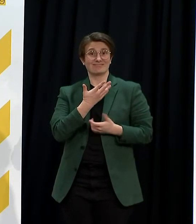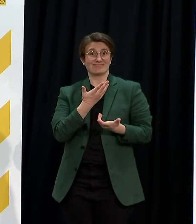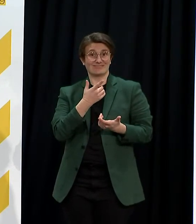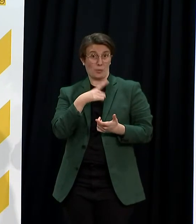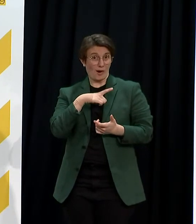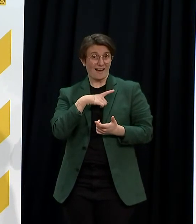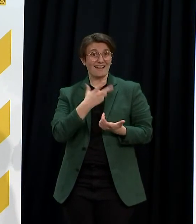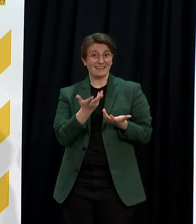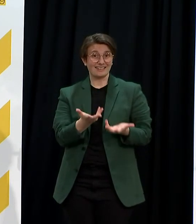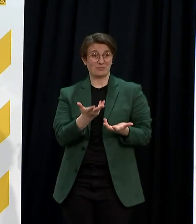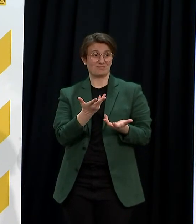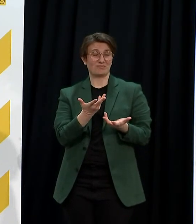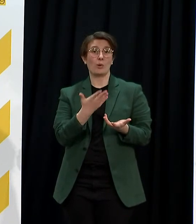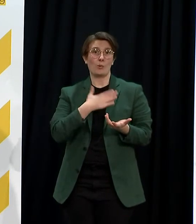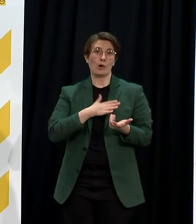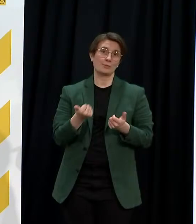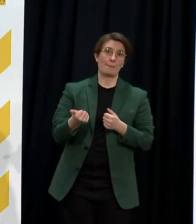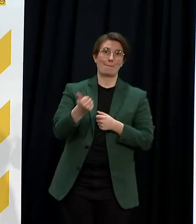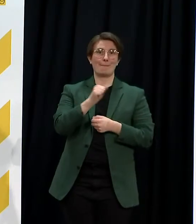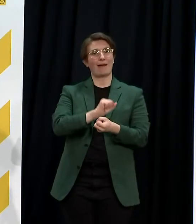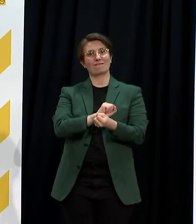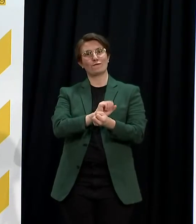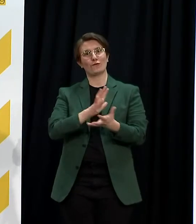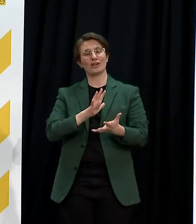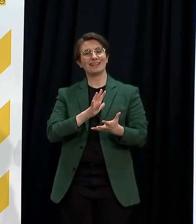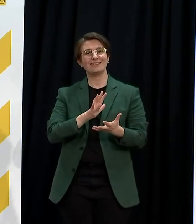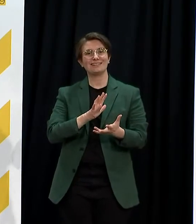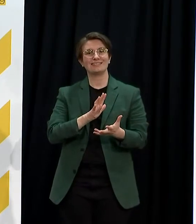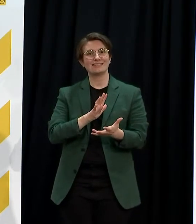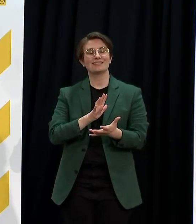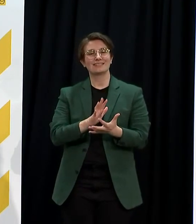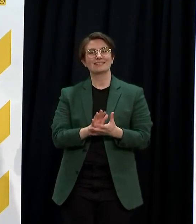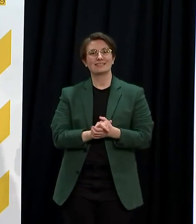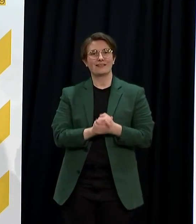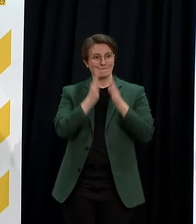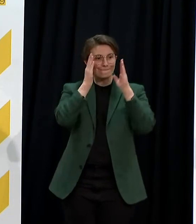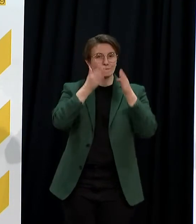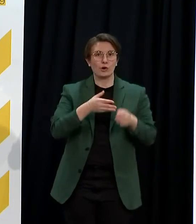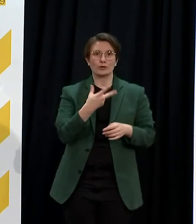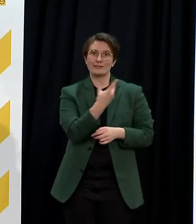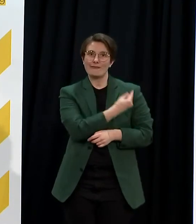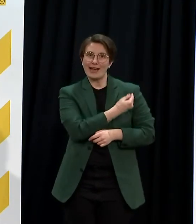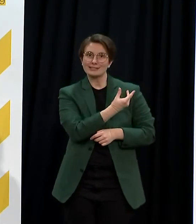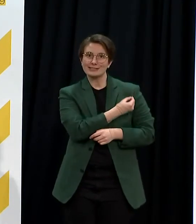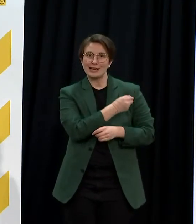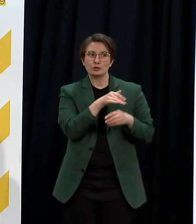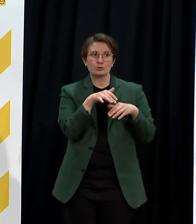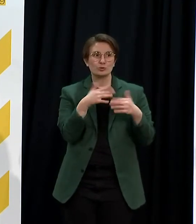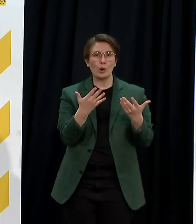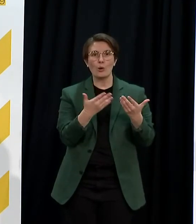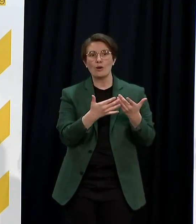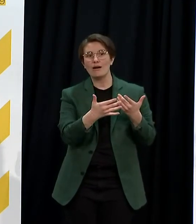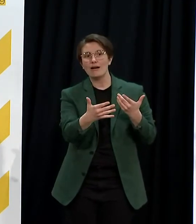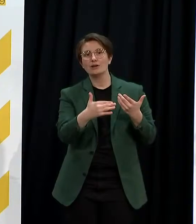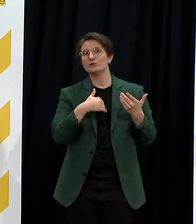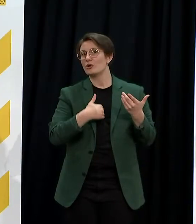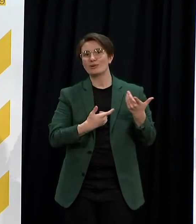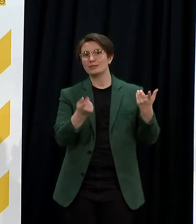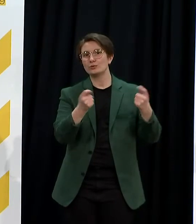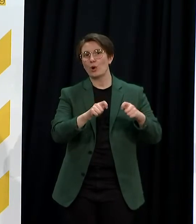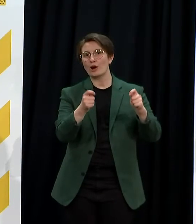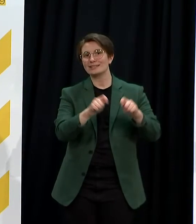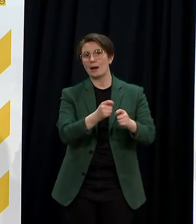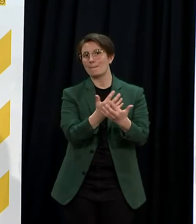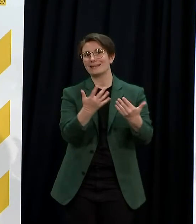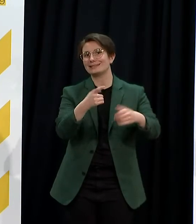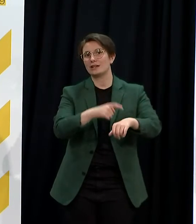get back to a place where we have those freedoms again, where we focus on vaccination, and then when we start thinking about what the next stage